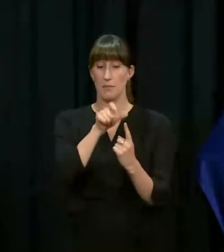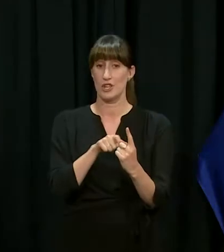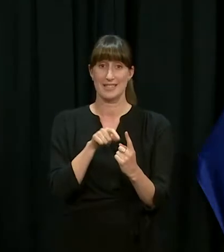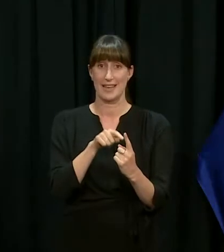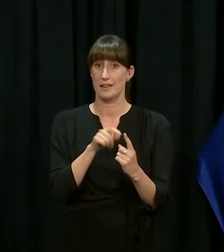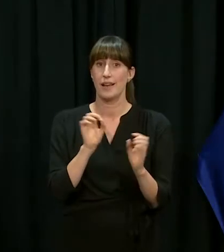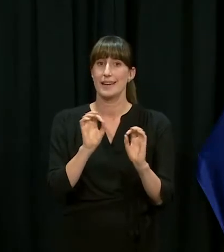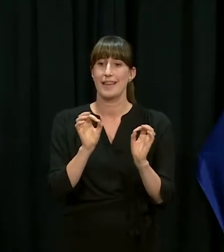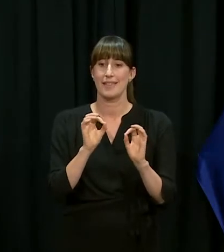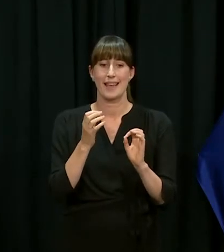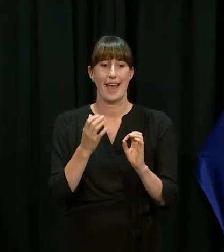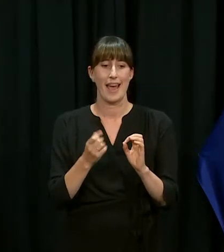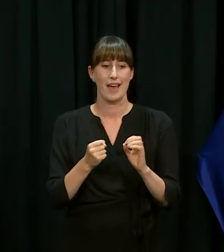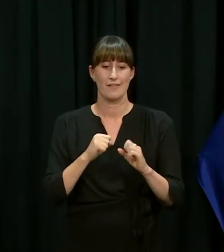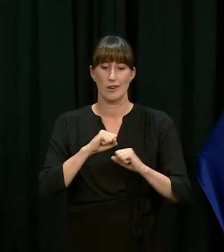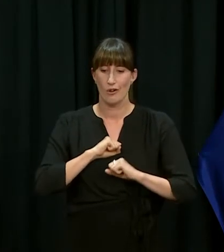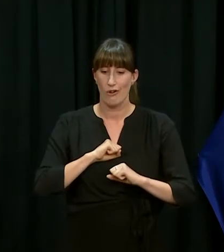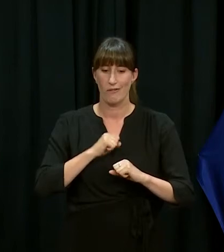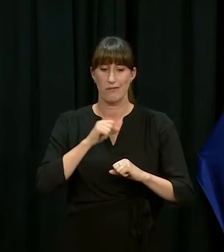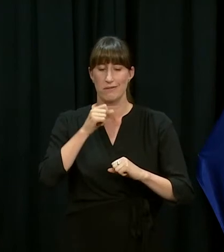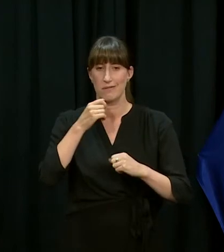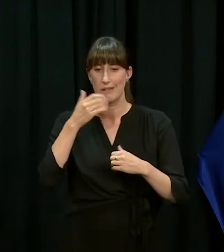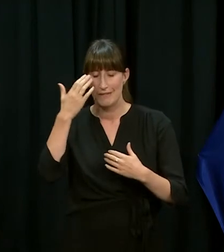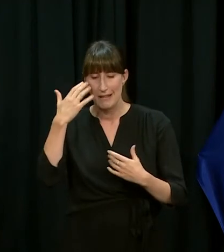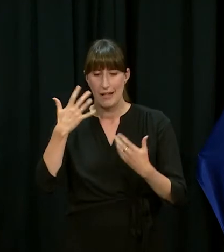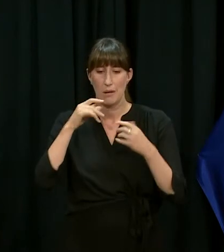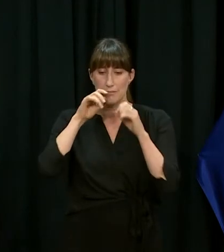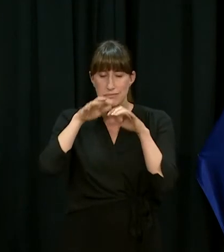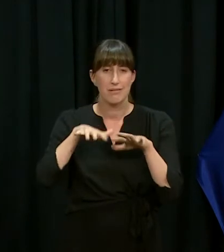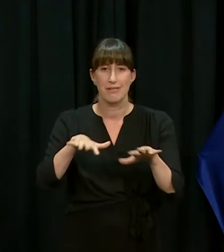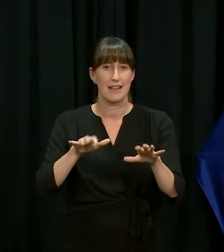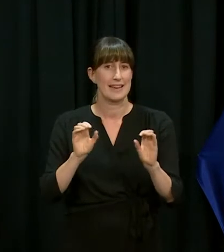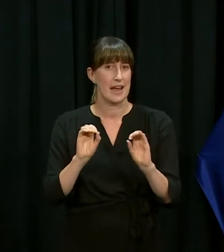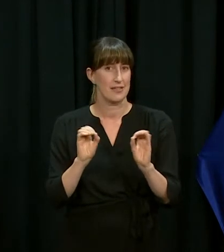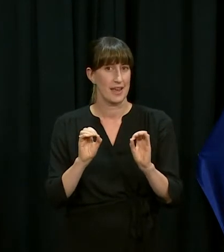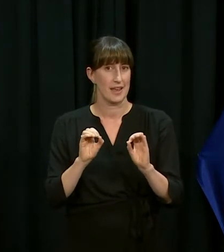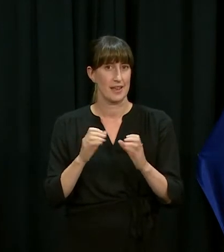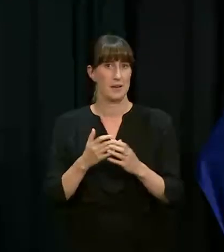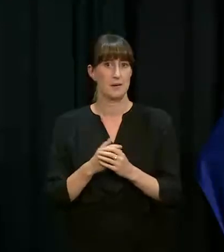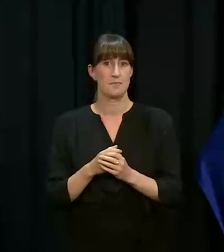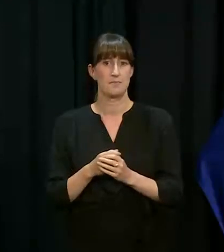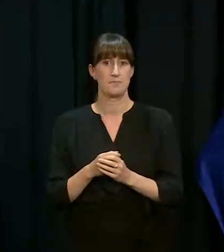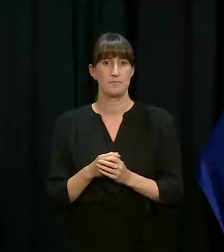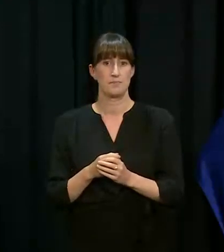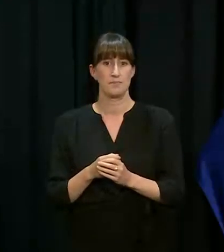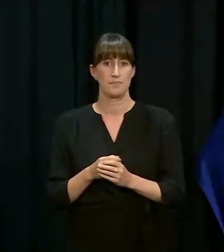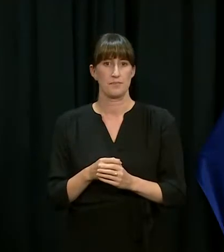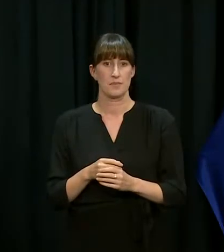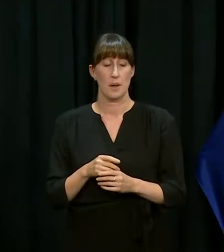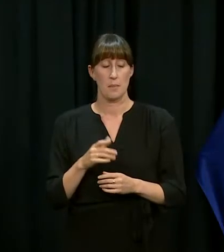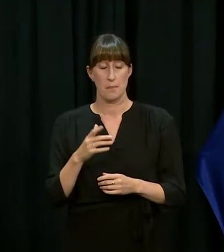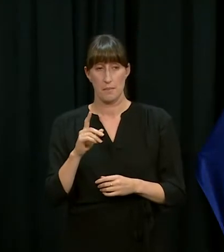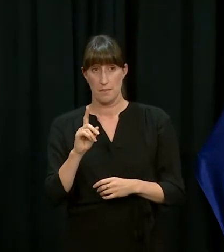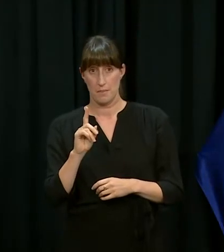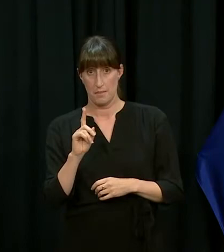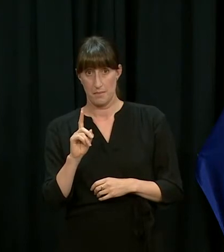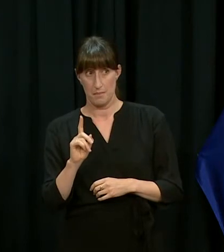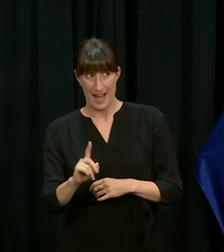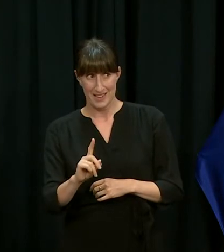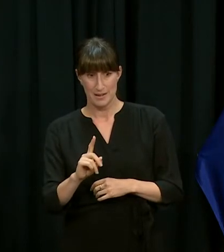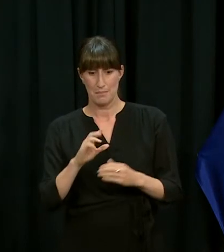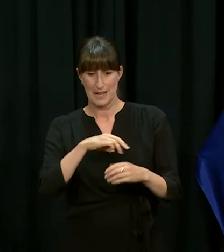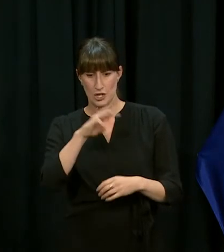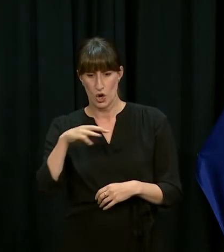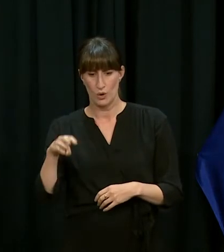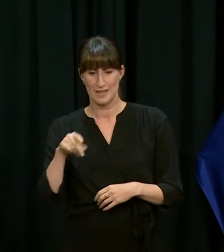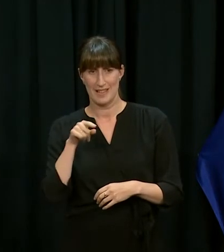was asymptomatic when tested, and indeed was asymptomatic during the weekend period. But given the potential for so much person-to-person contact working at